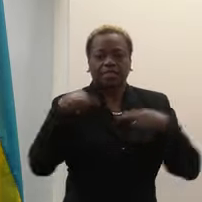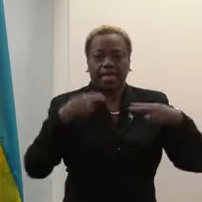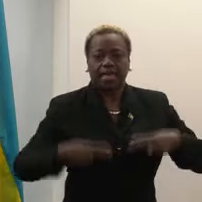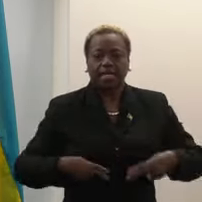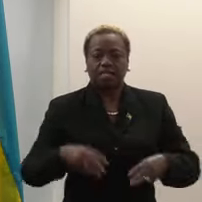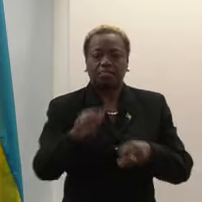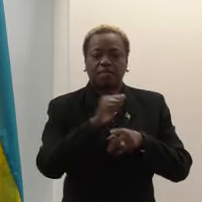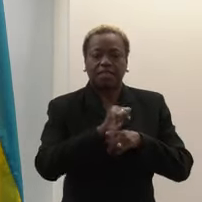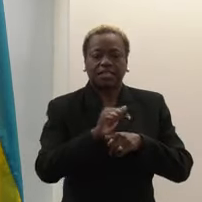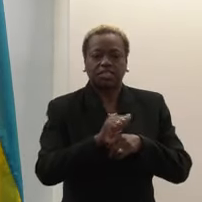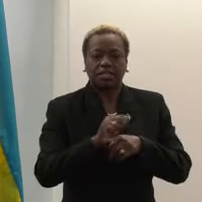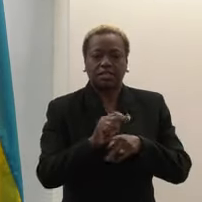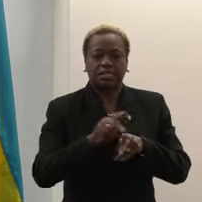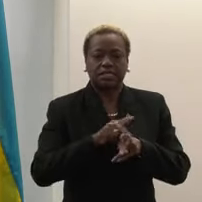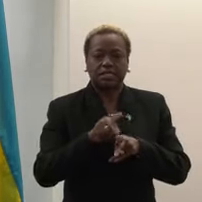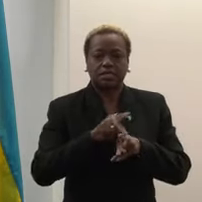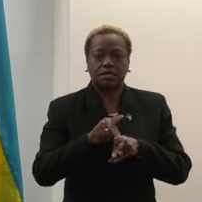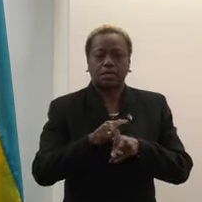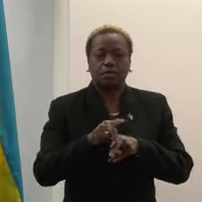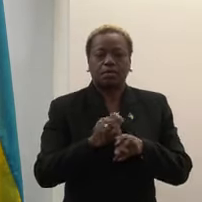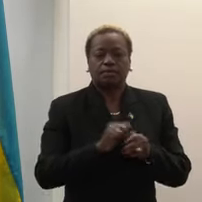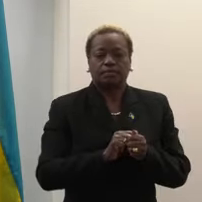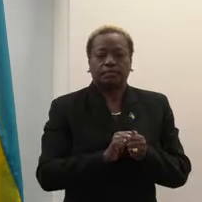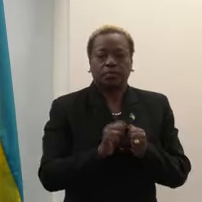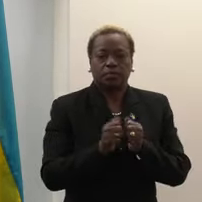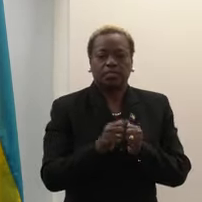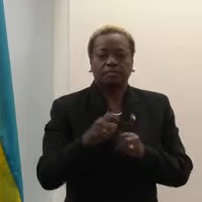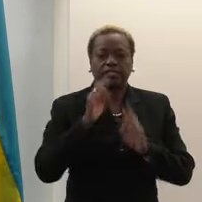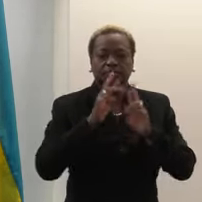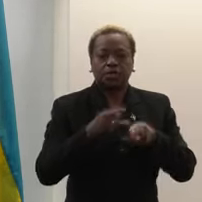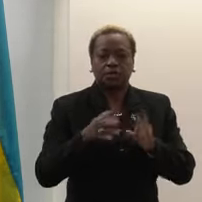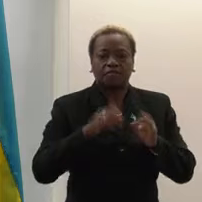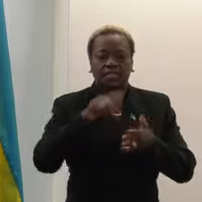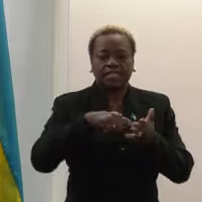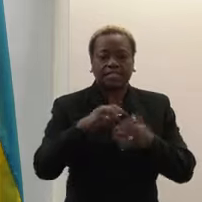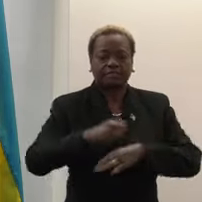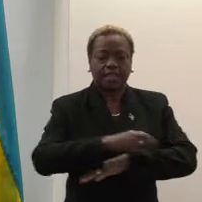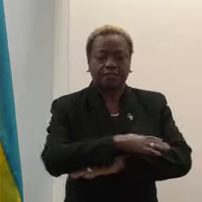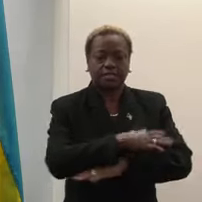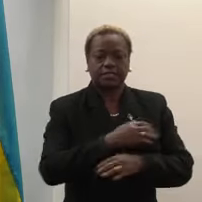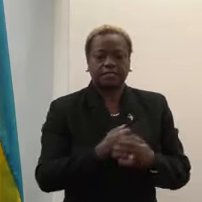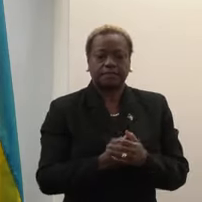professionals coordinating the response to this coronavirus.